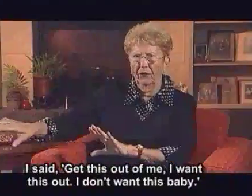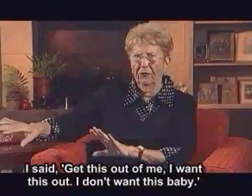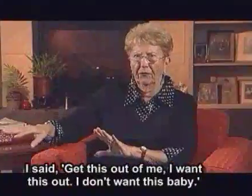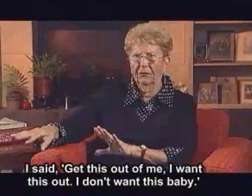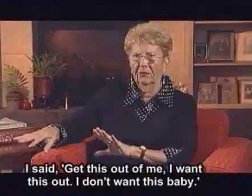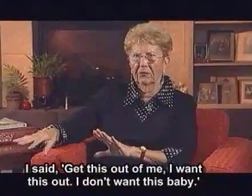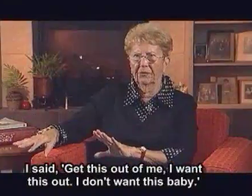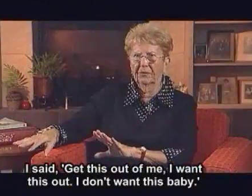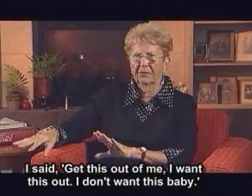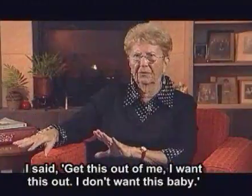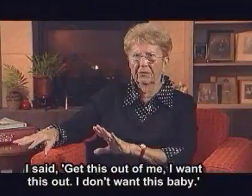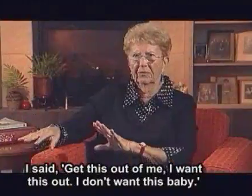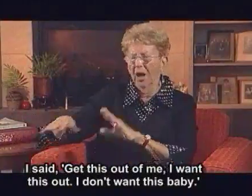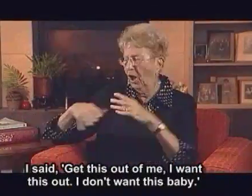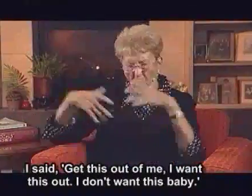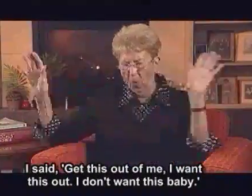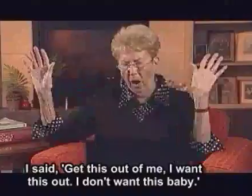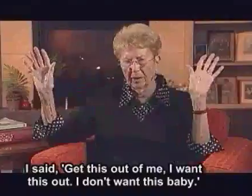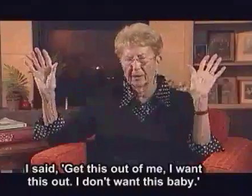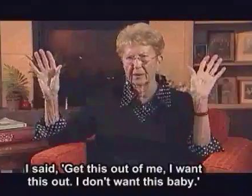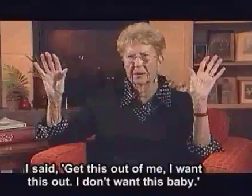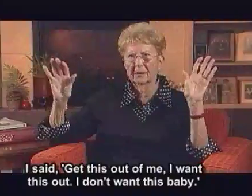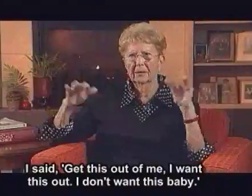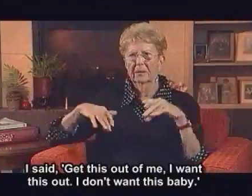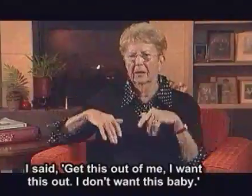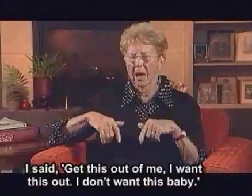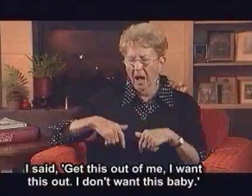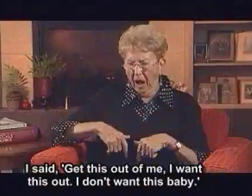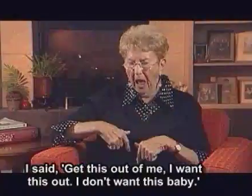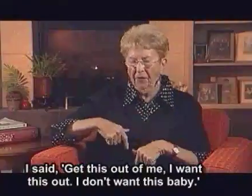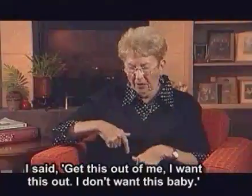this out of me. I want this out. I don't want this baby."